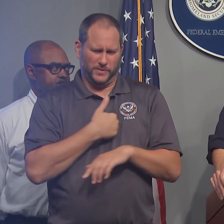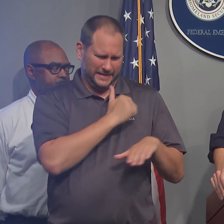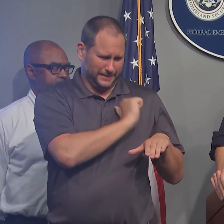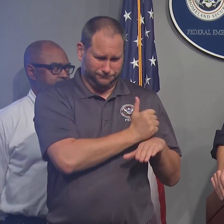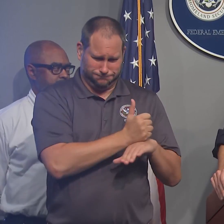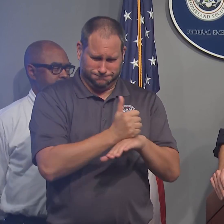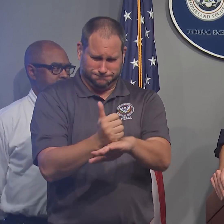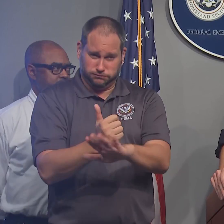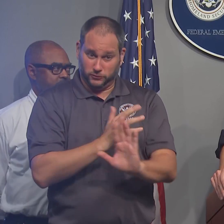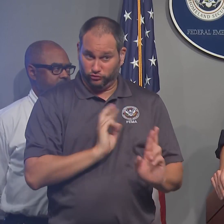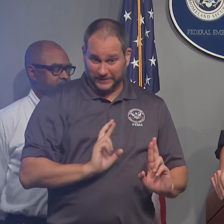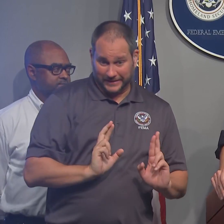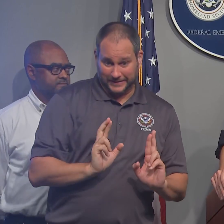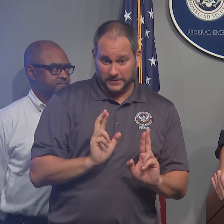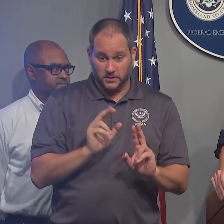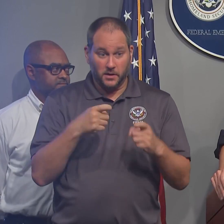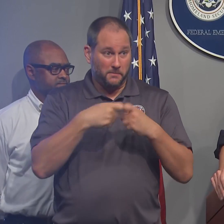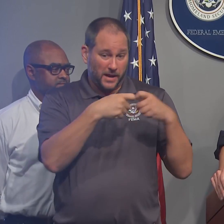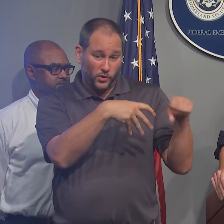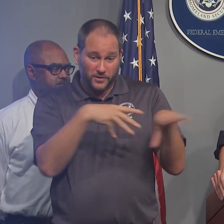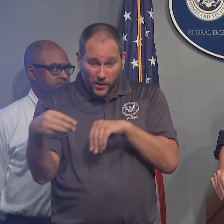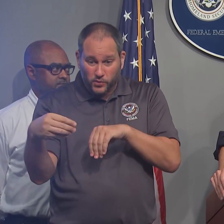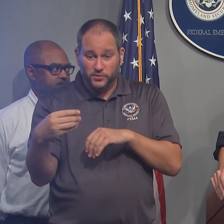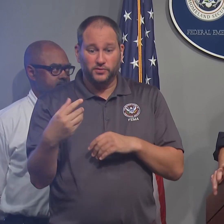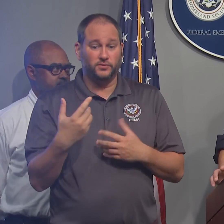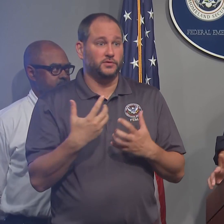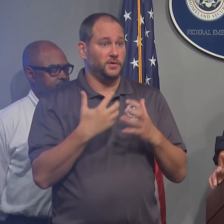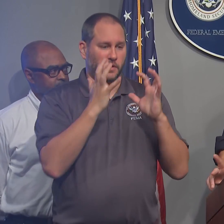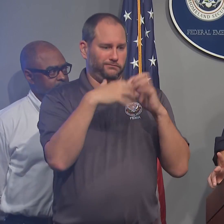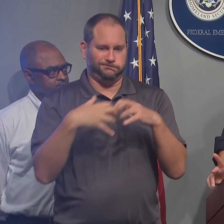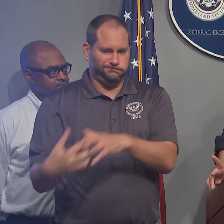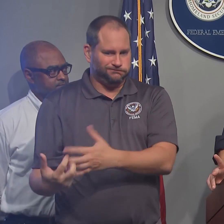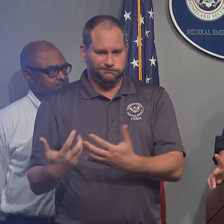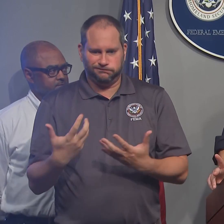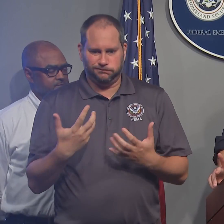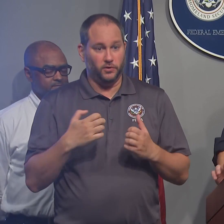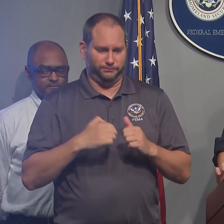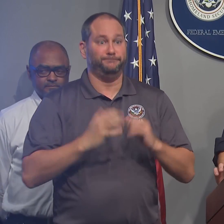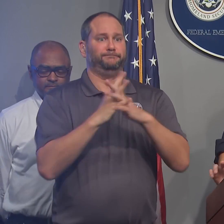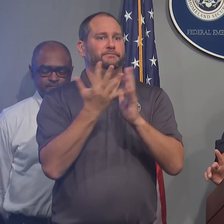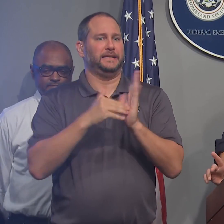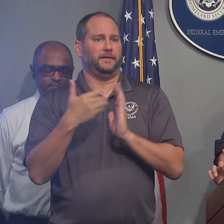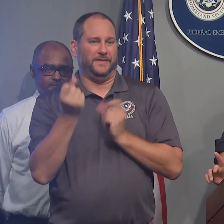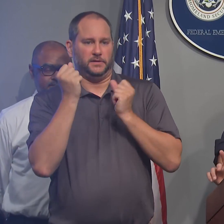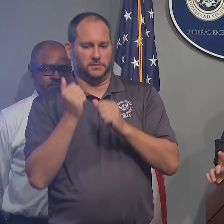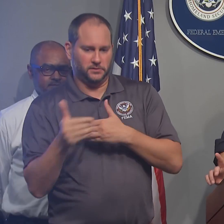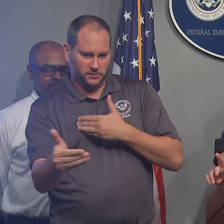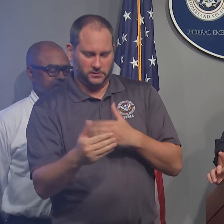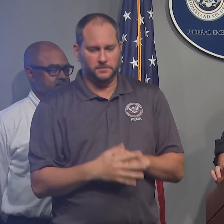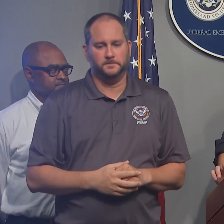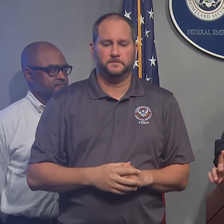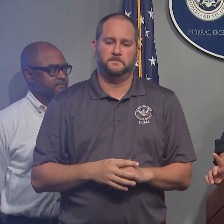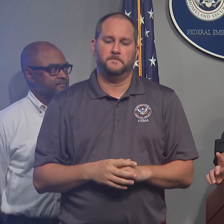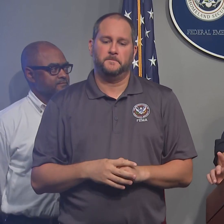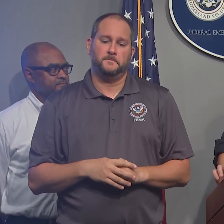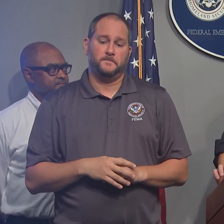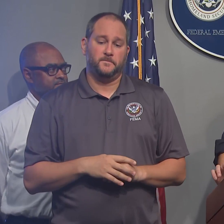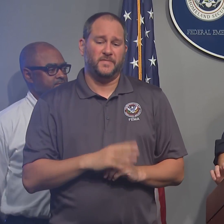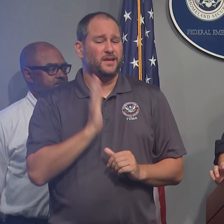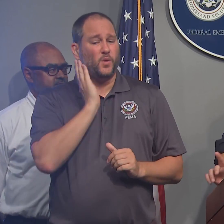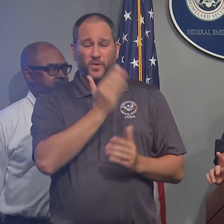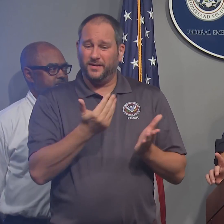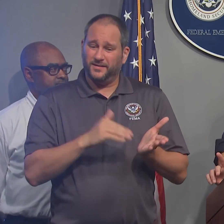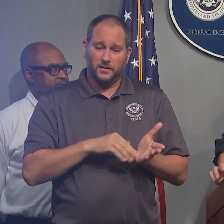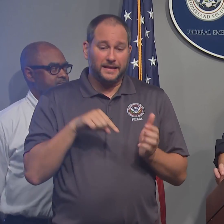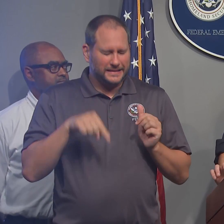up and stable as quickly as we can. But let me set the expectations. This is a very dangerous storm. We call them disasters